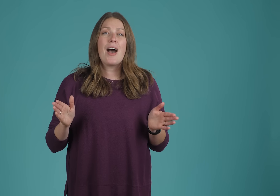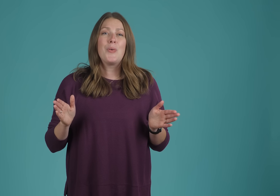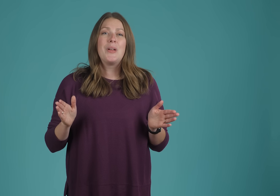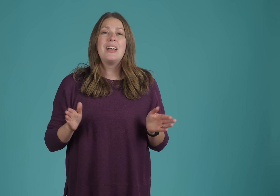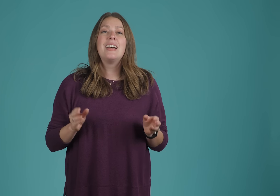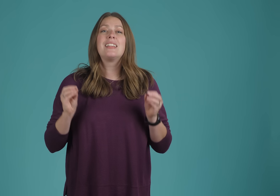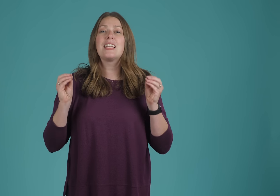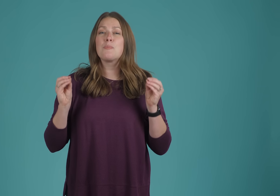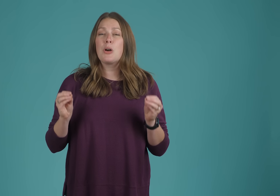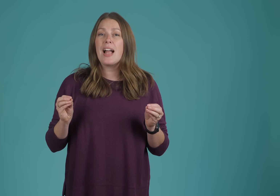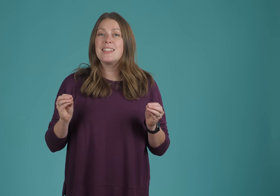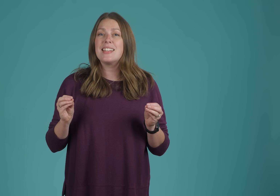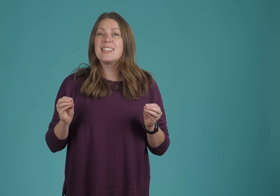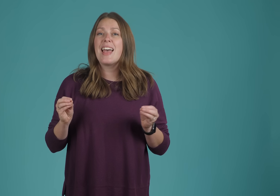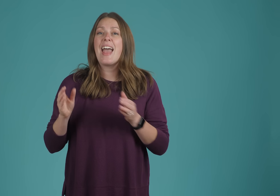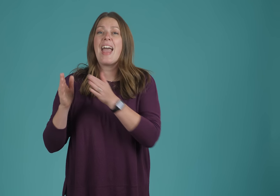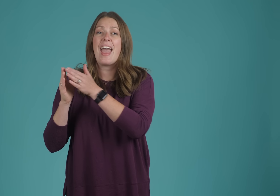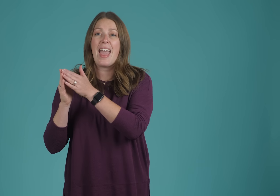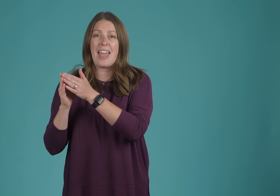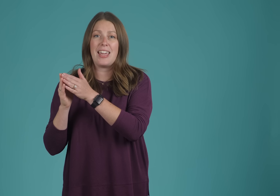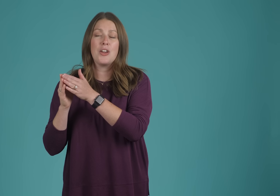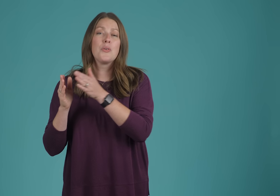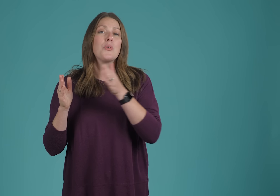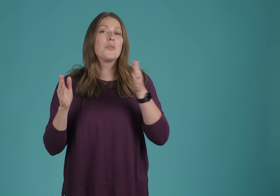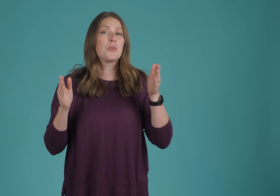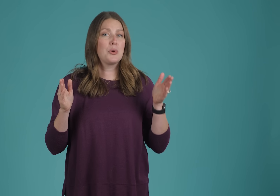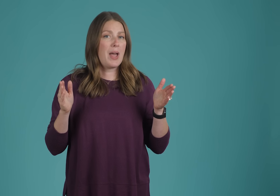Now, let's practice A through F.